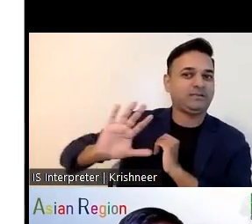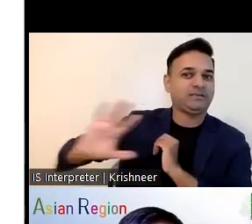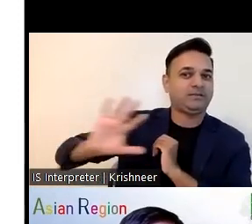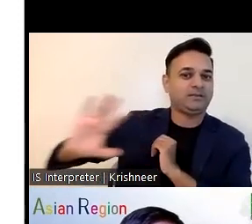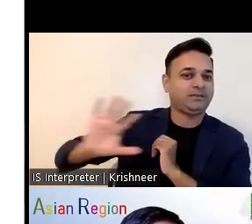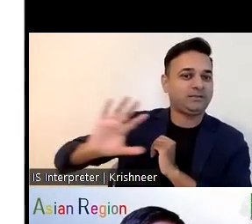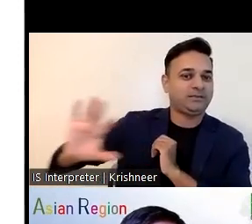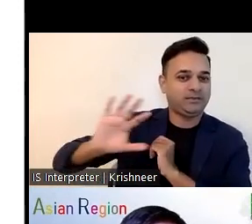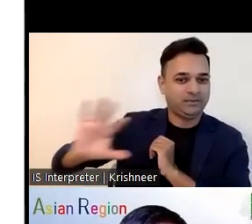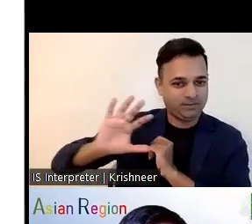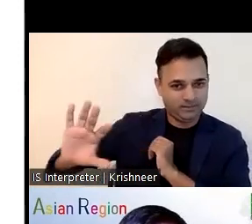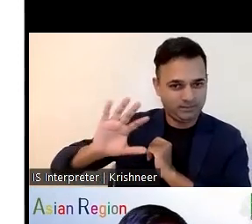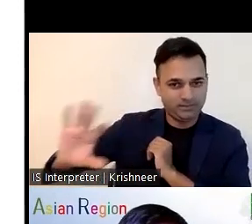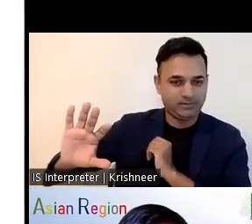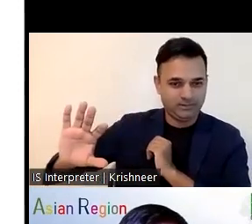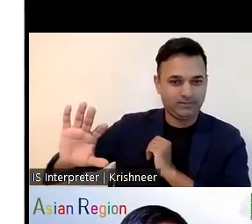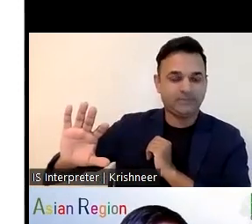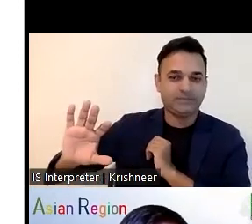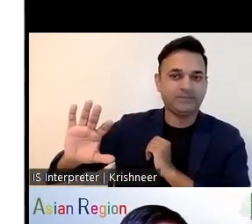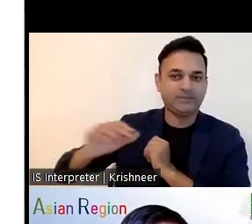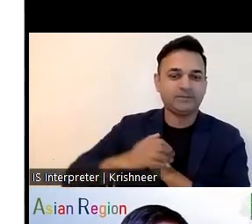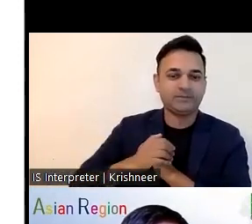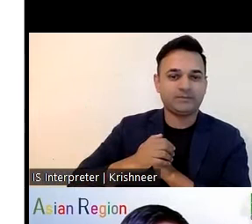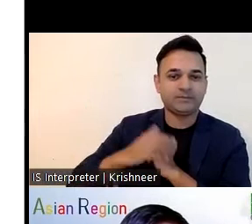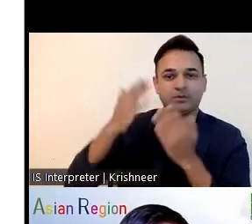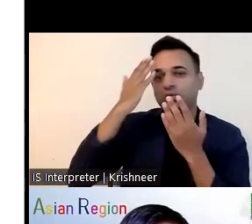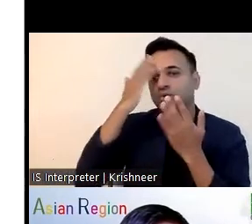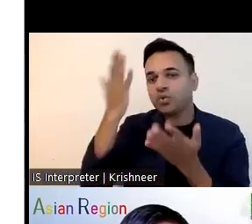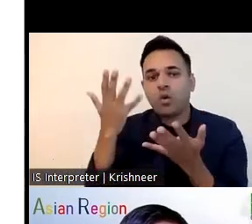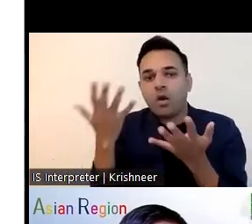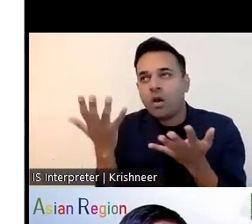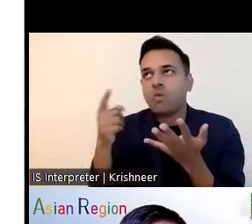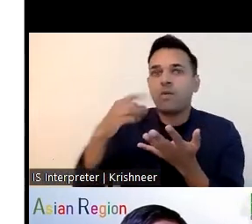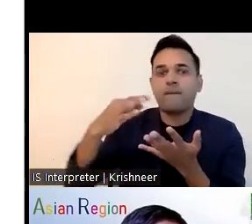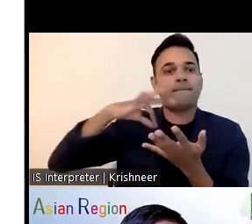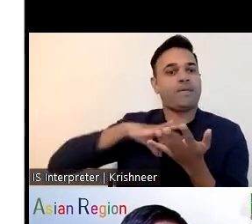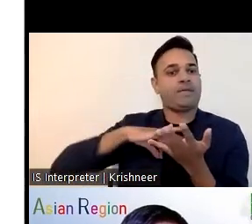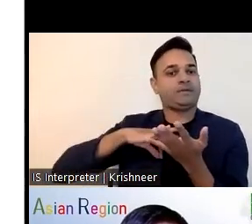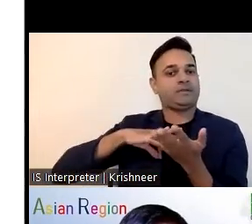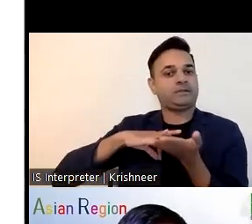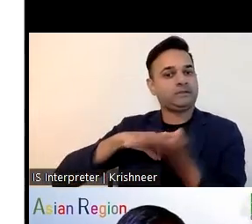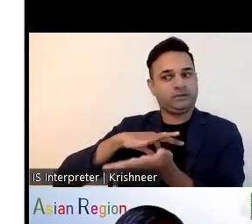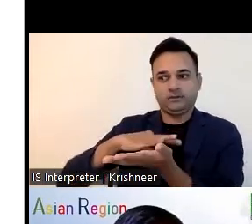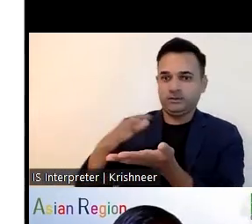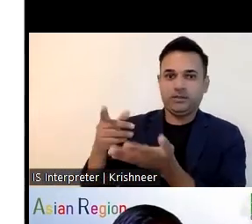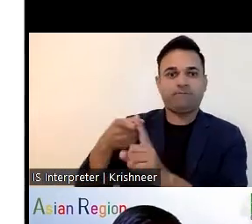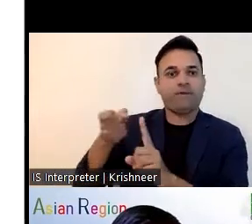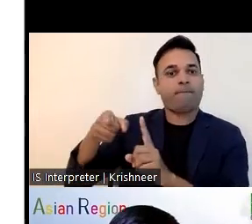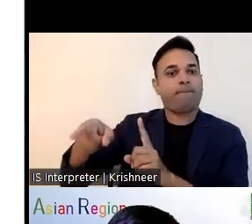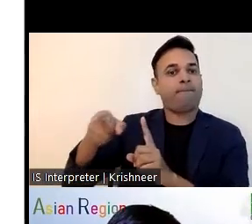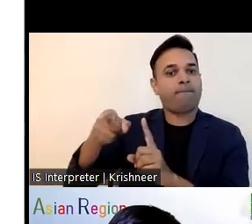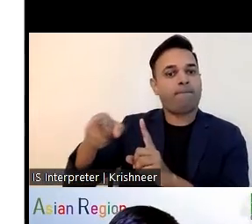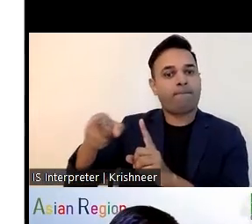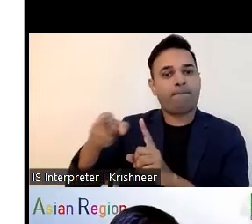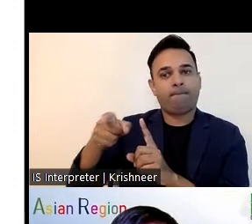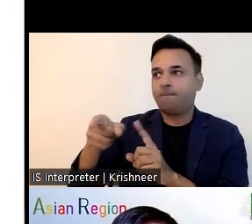disabilities. And they don't have trust that a person with disability really can work and maximize their